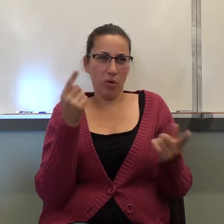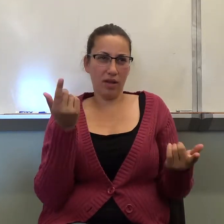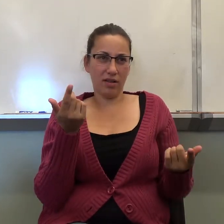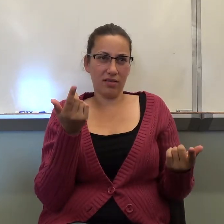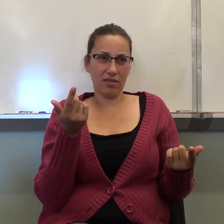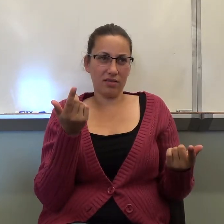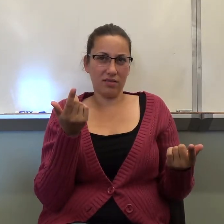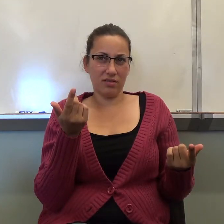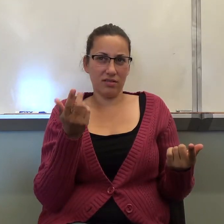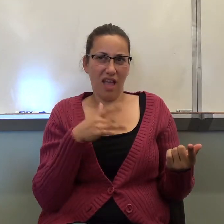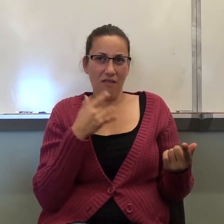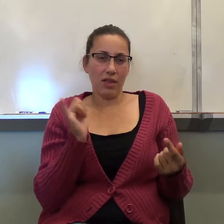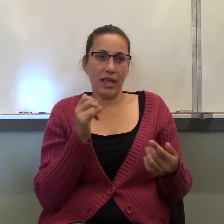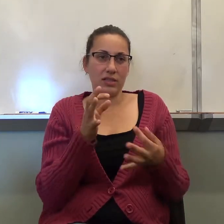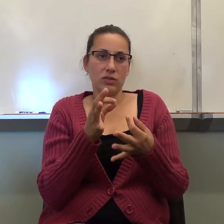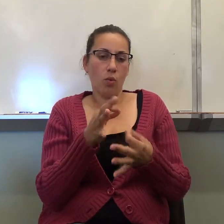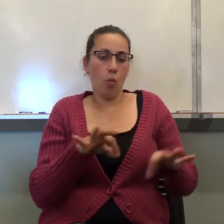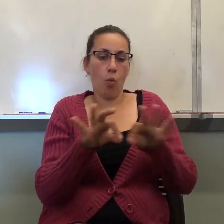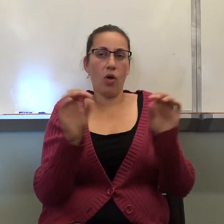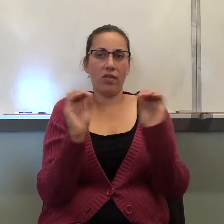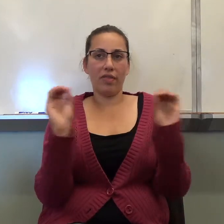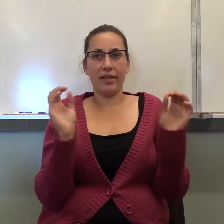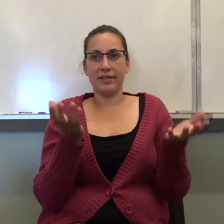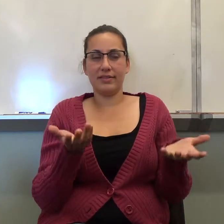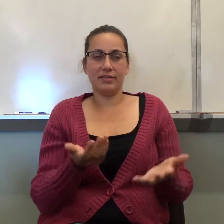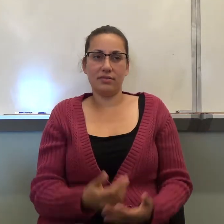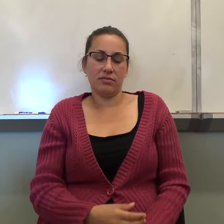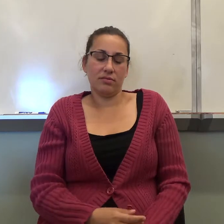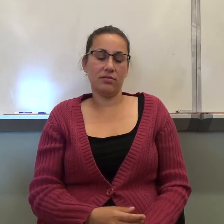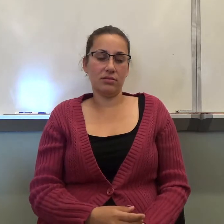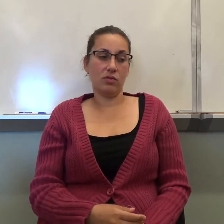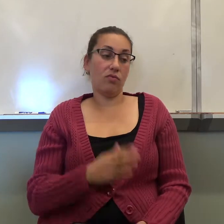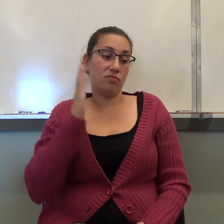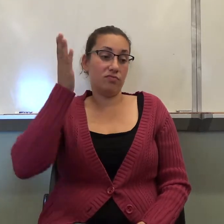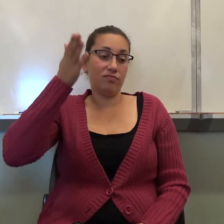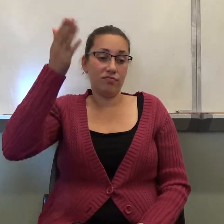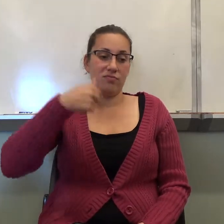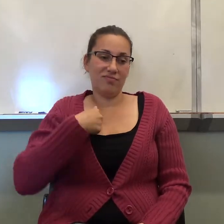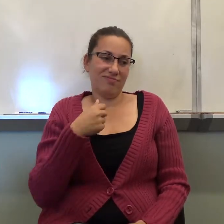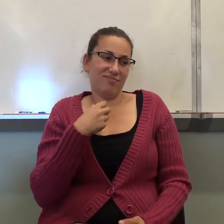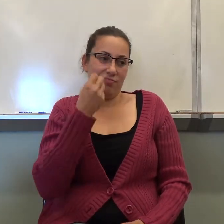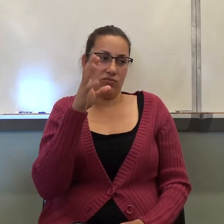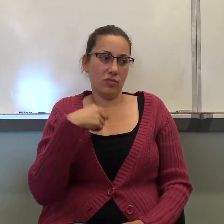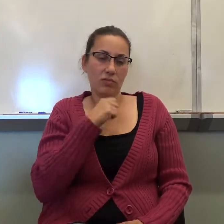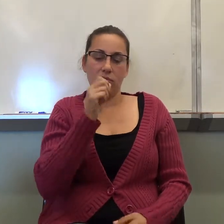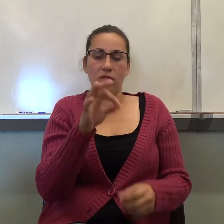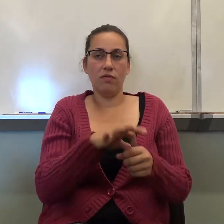But let's look at this variable term a little more closely. Notice it's a product.